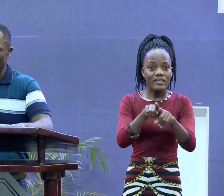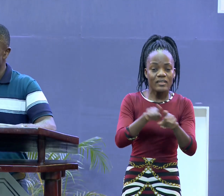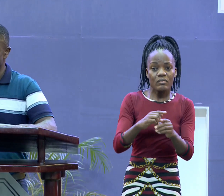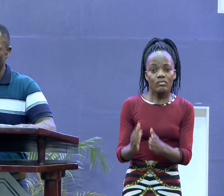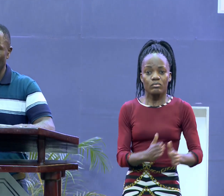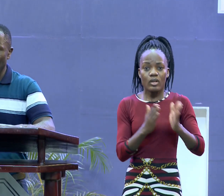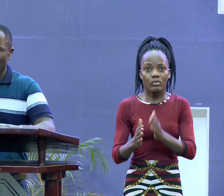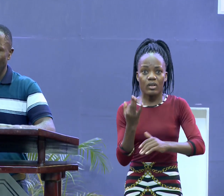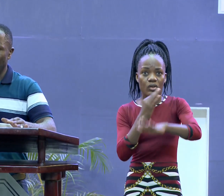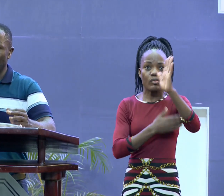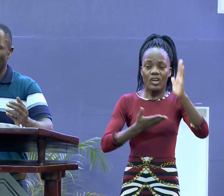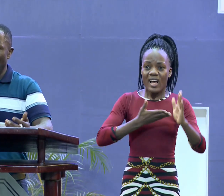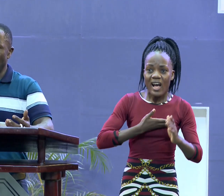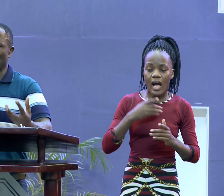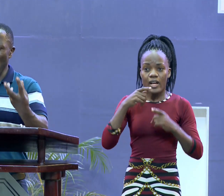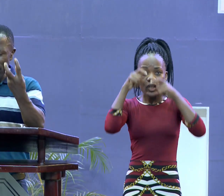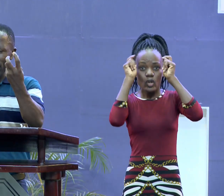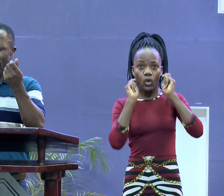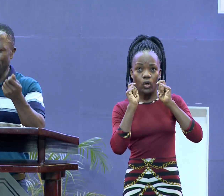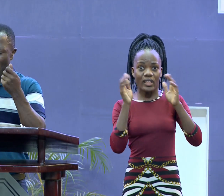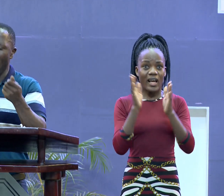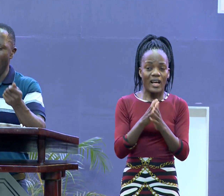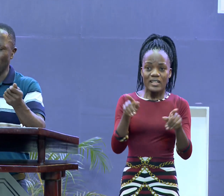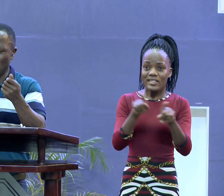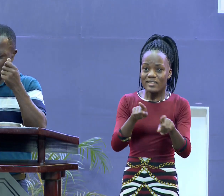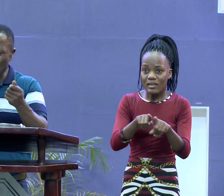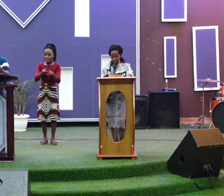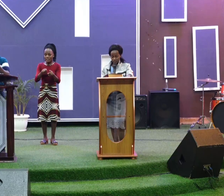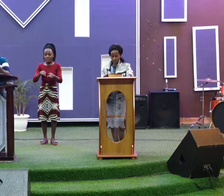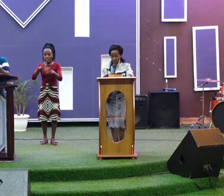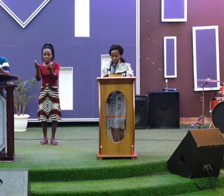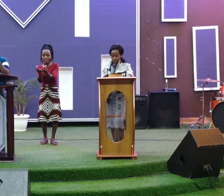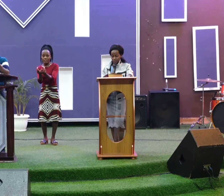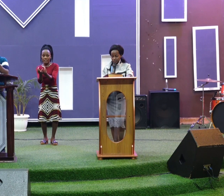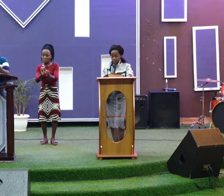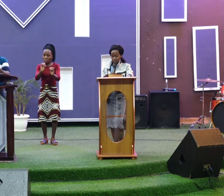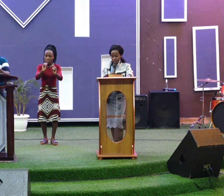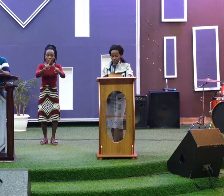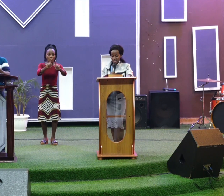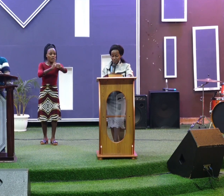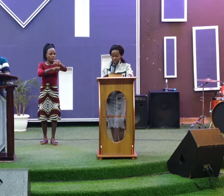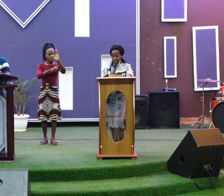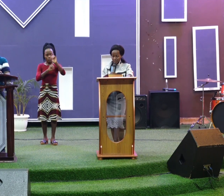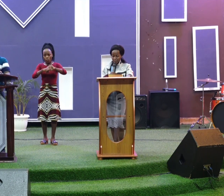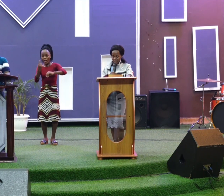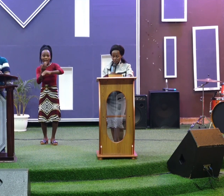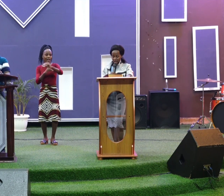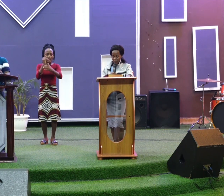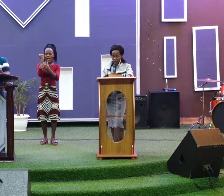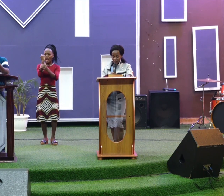Enteekateeka ya Mukama teyalinaamu bbanga lya Loti ne family. But when Abraham stood before God